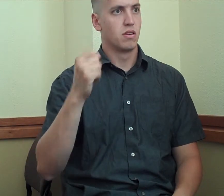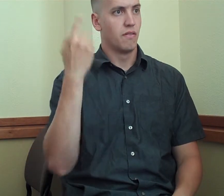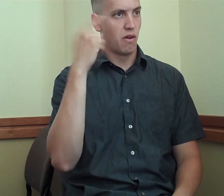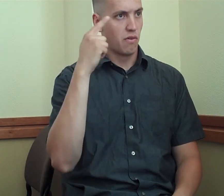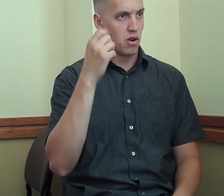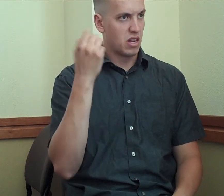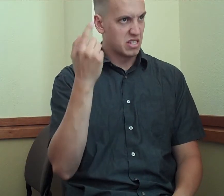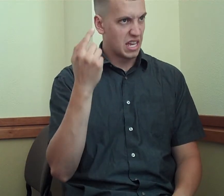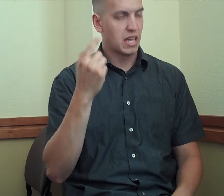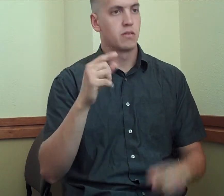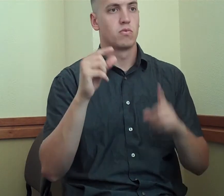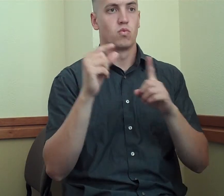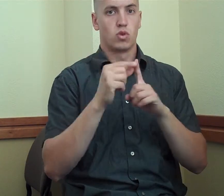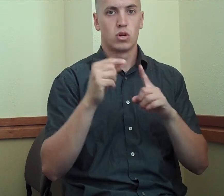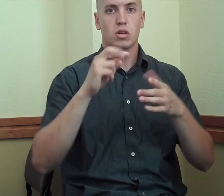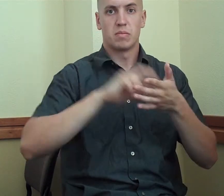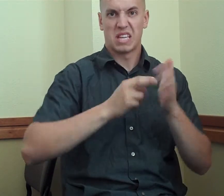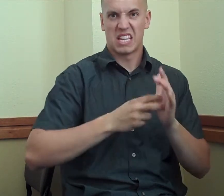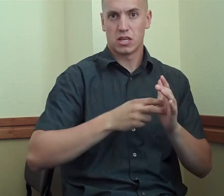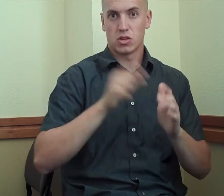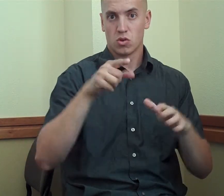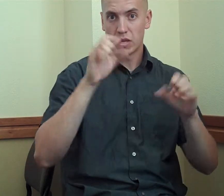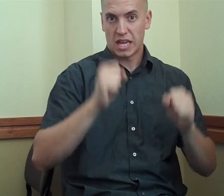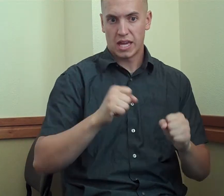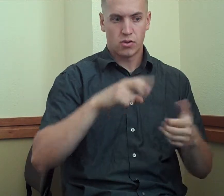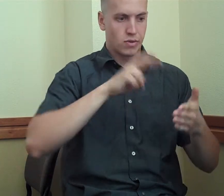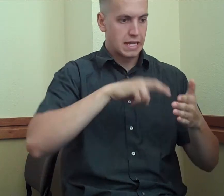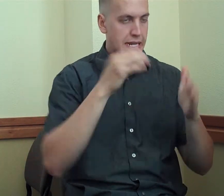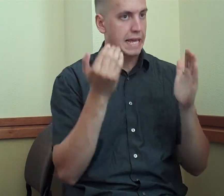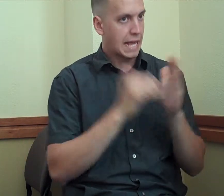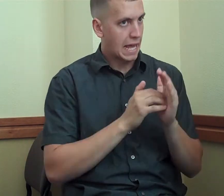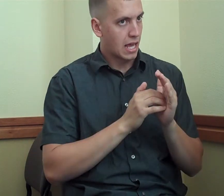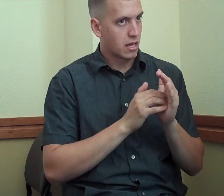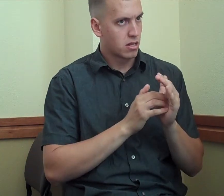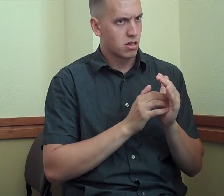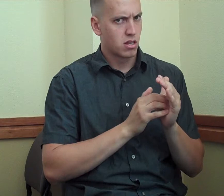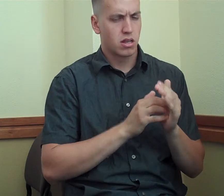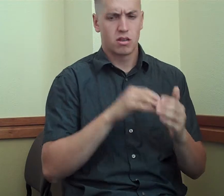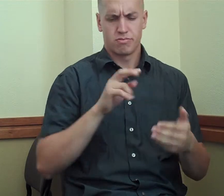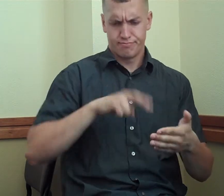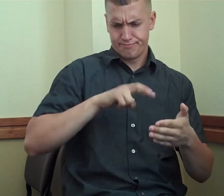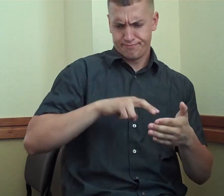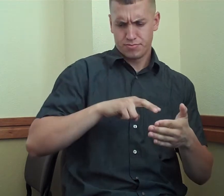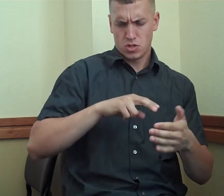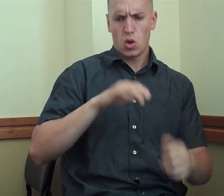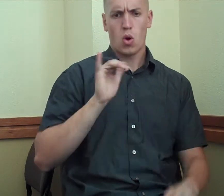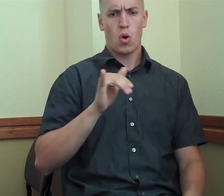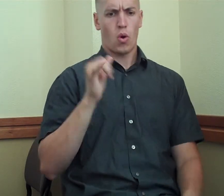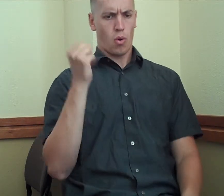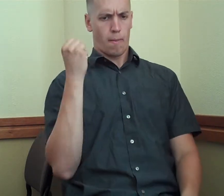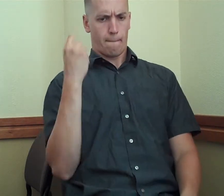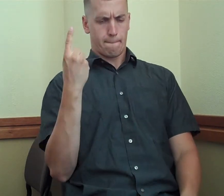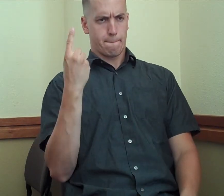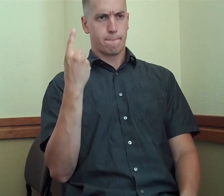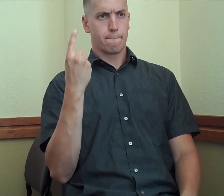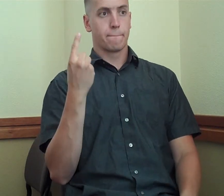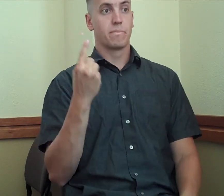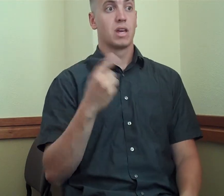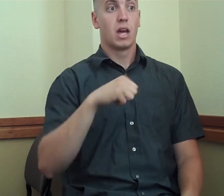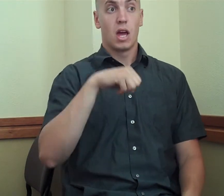can reread. And when we reread, sometimes we say, oh yeah, now I get it. The other words can help us,